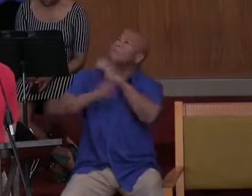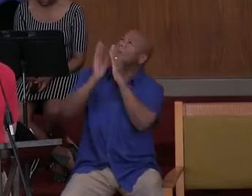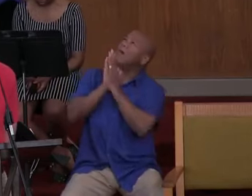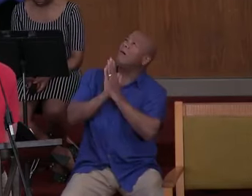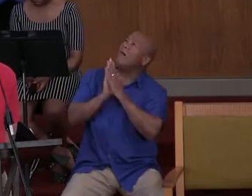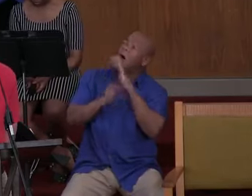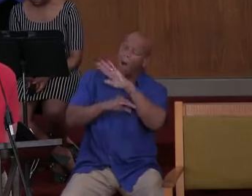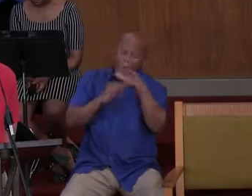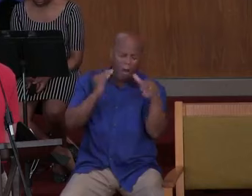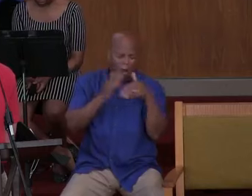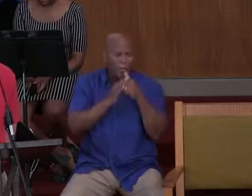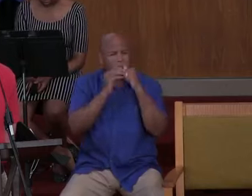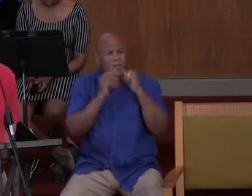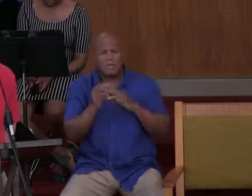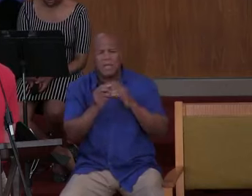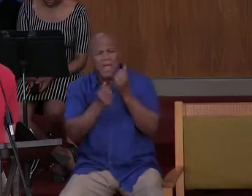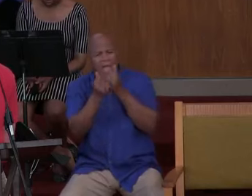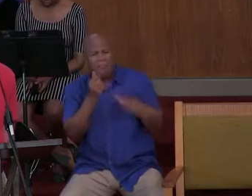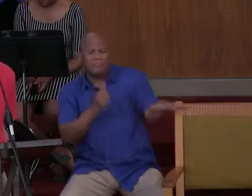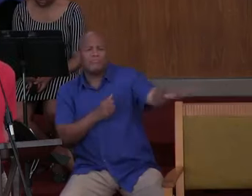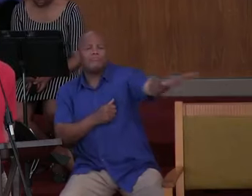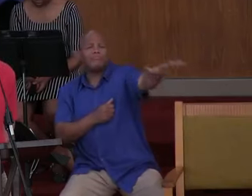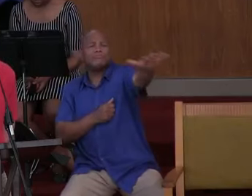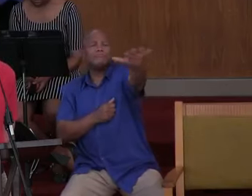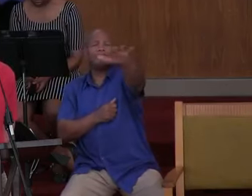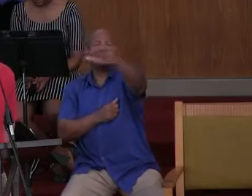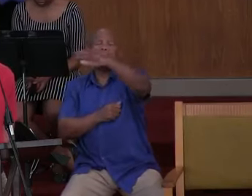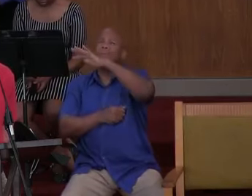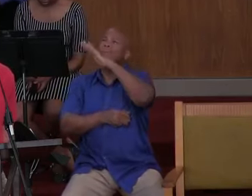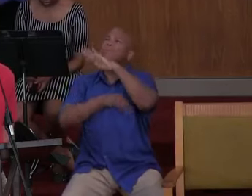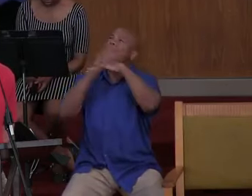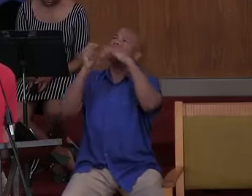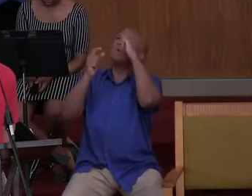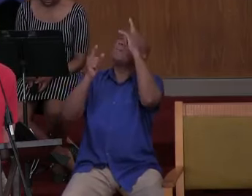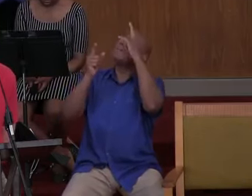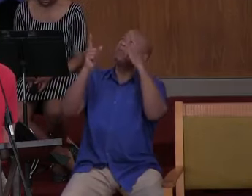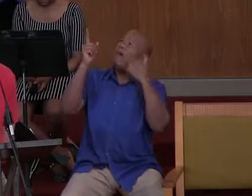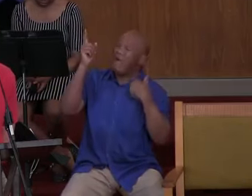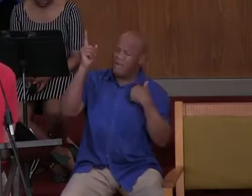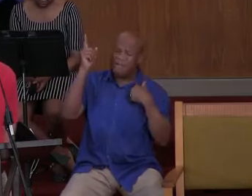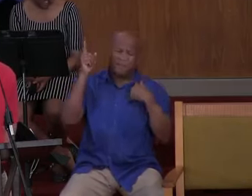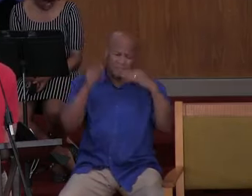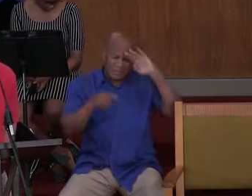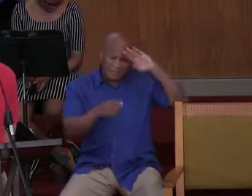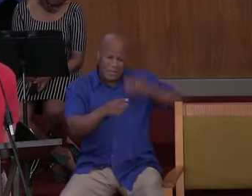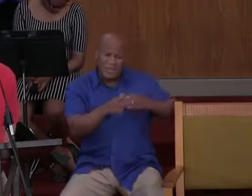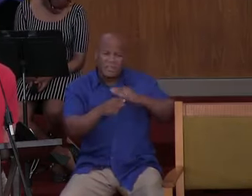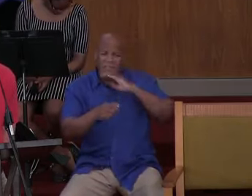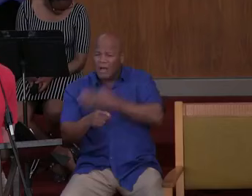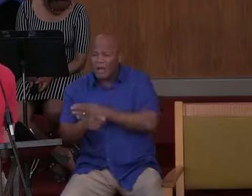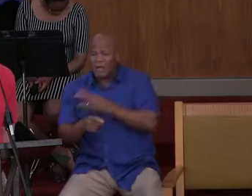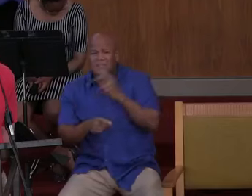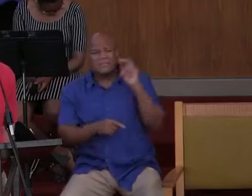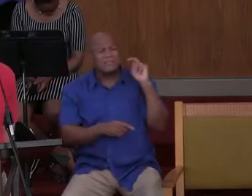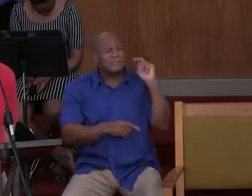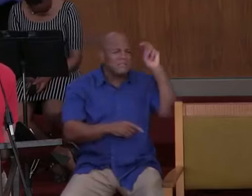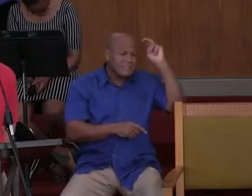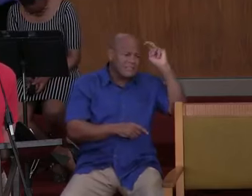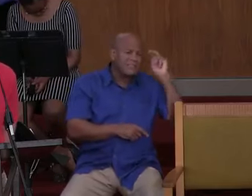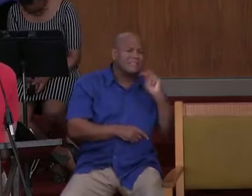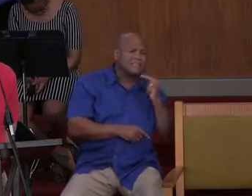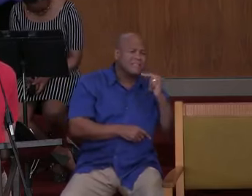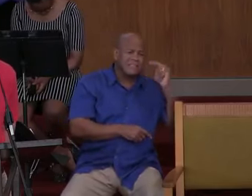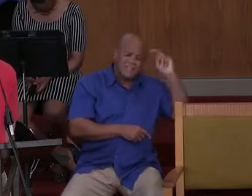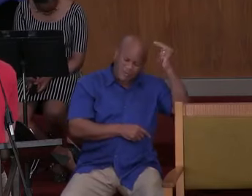all the ladies out there, Almighty God and Father, who have sons and daughters, nieces, nephews,